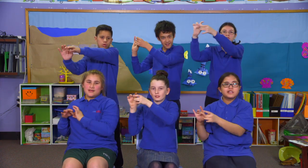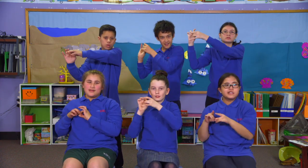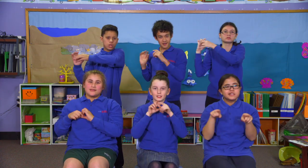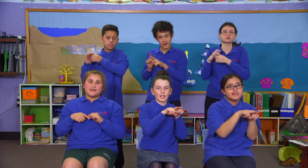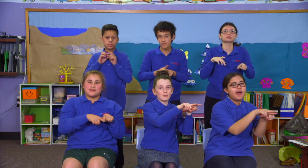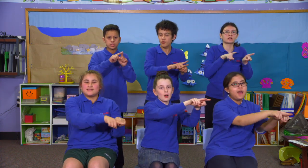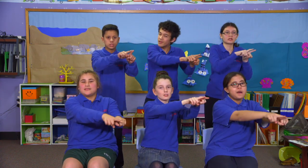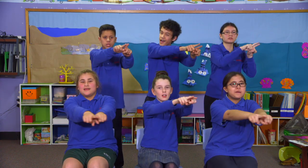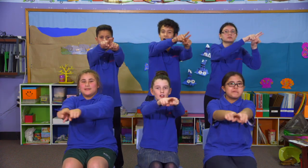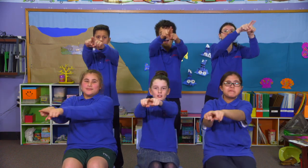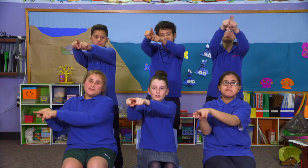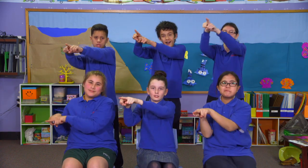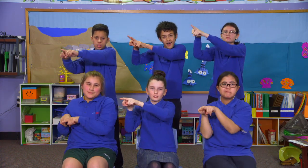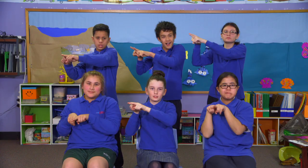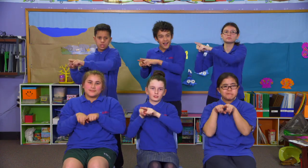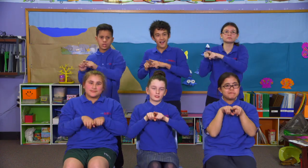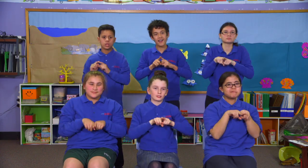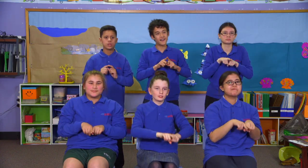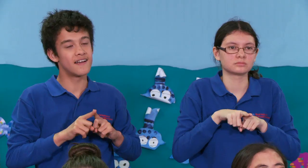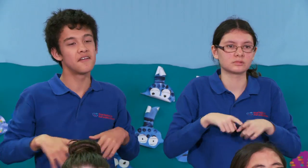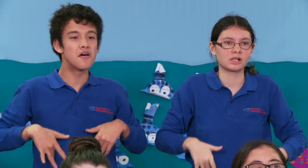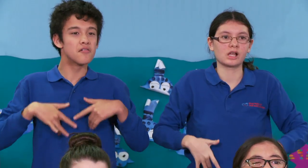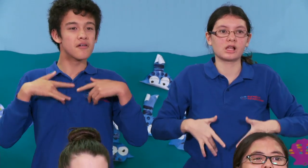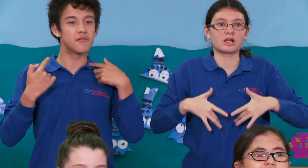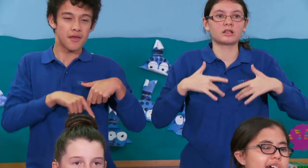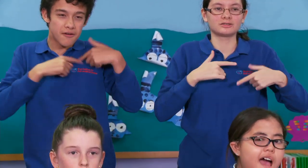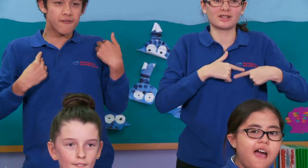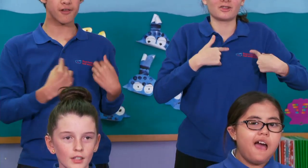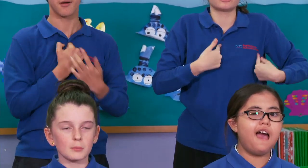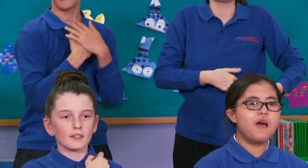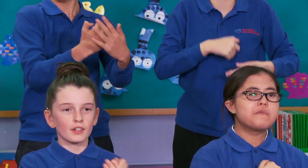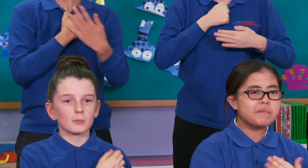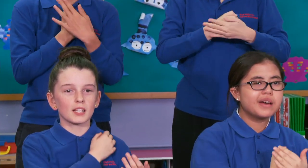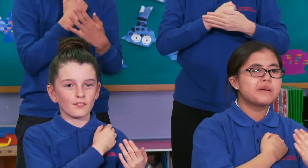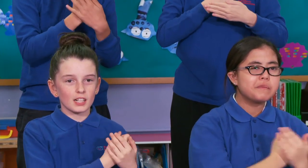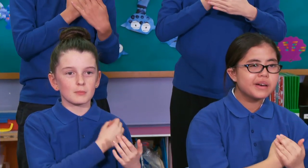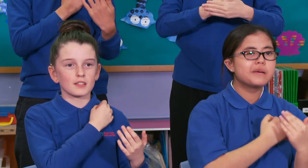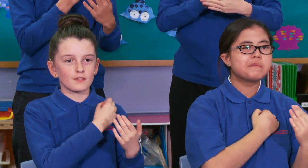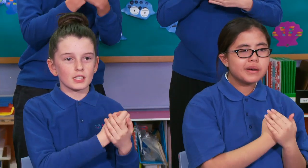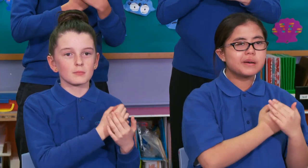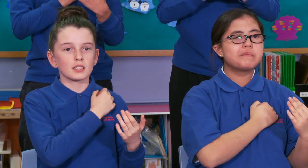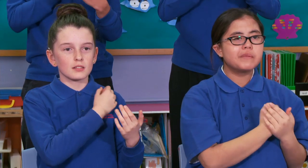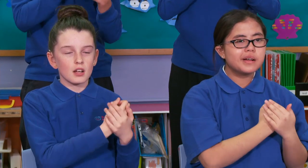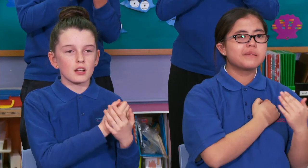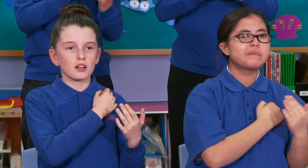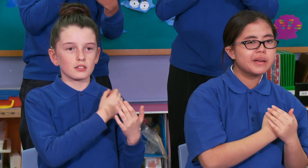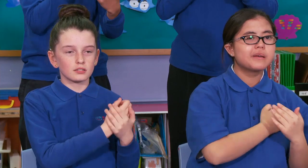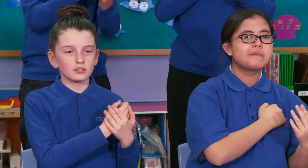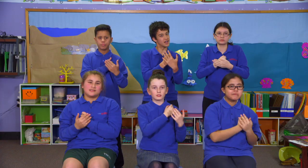that same old song. I feel the beat, feel the beat, feel the beat, feel the beat in my heart. And